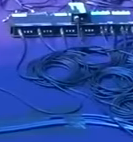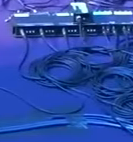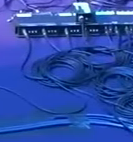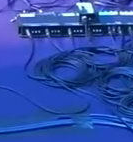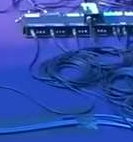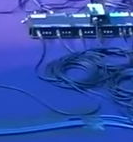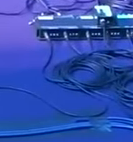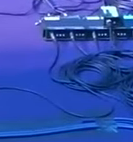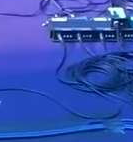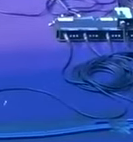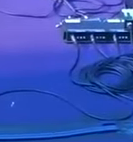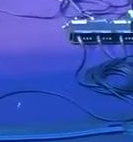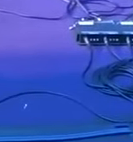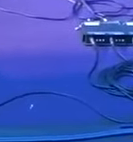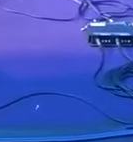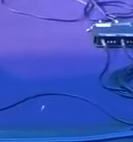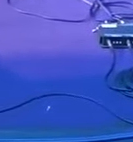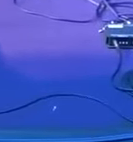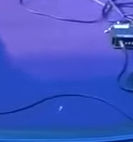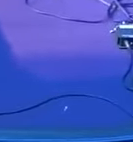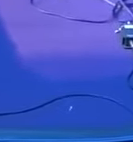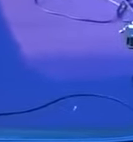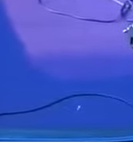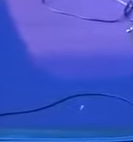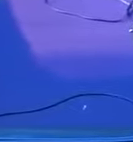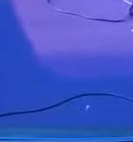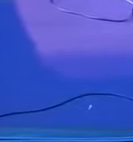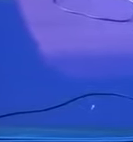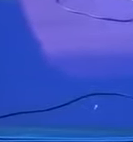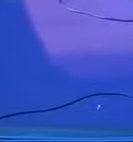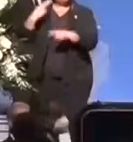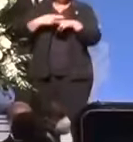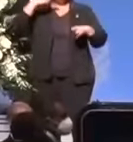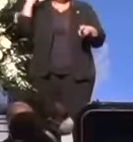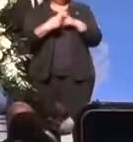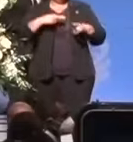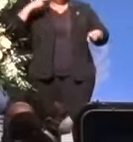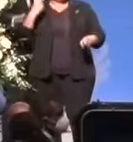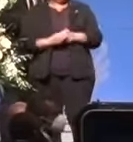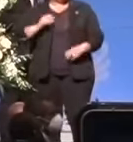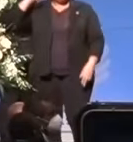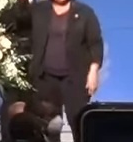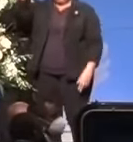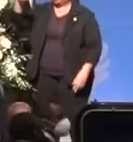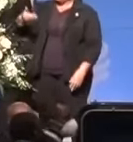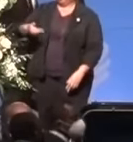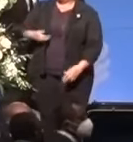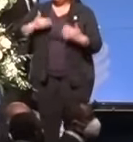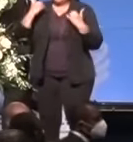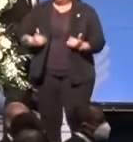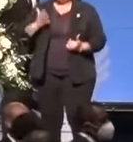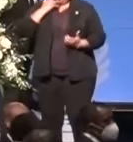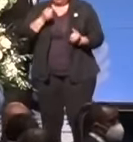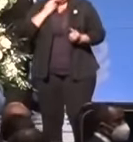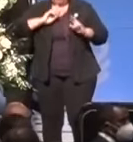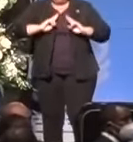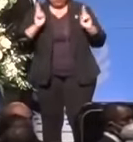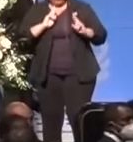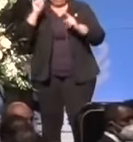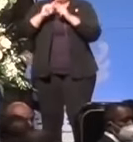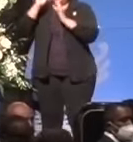I want to be ready when you call my name. I want to hear when he